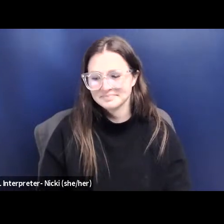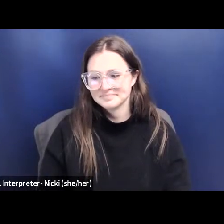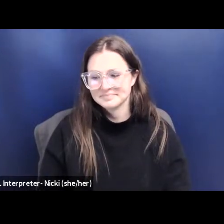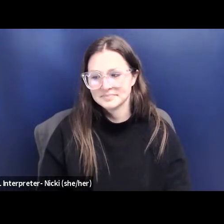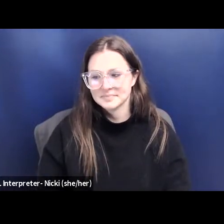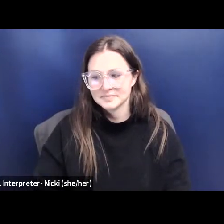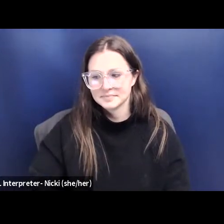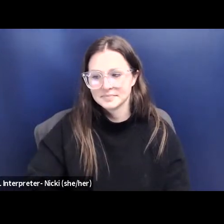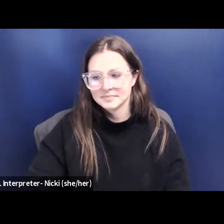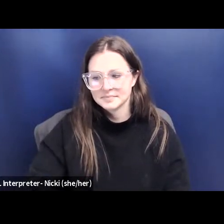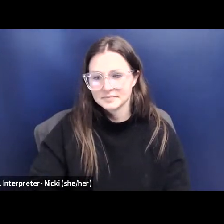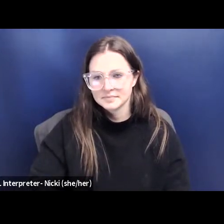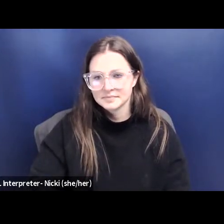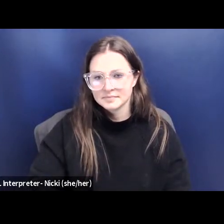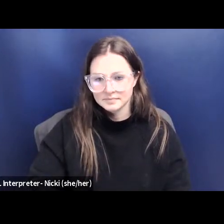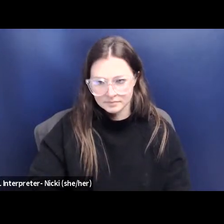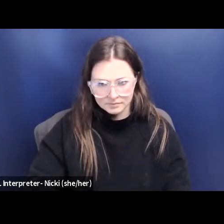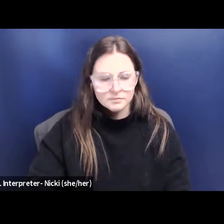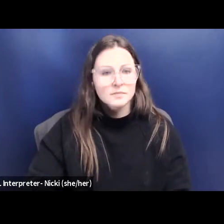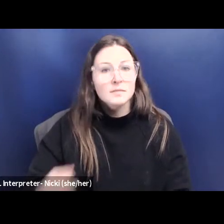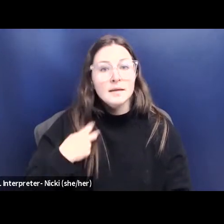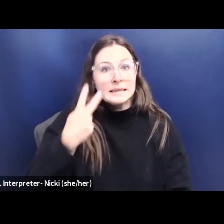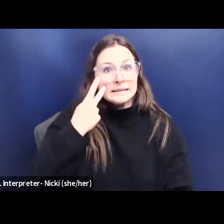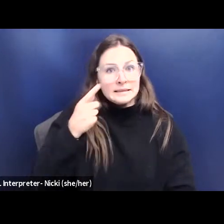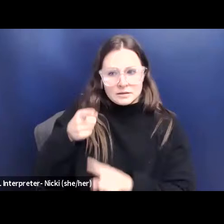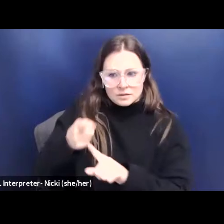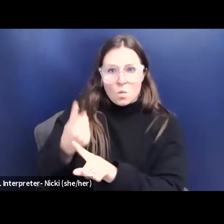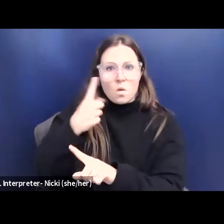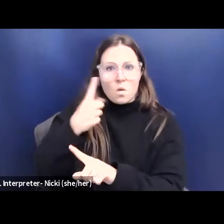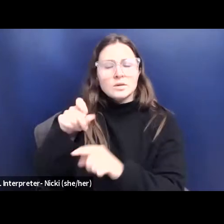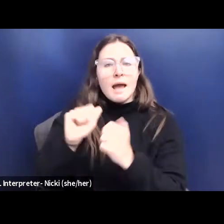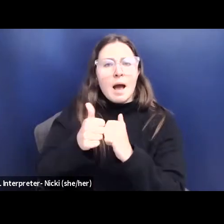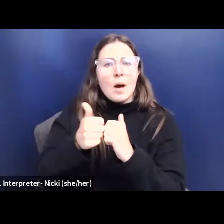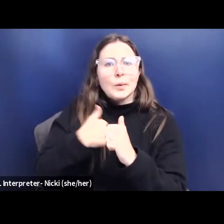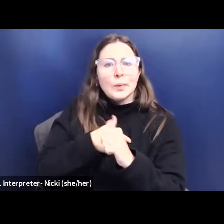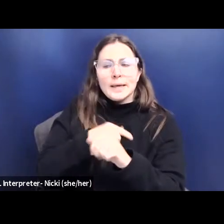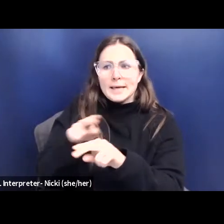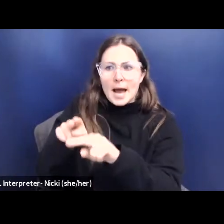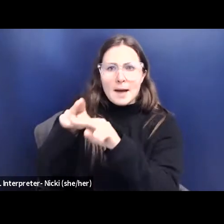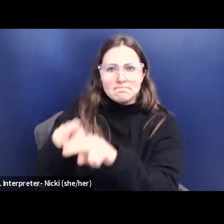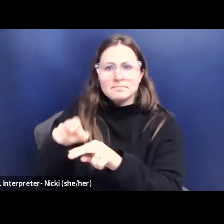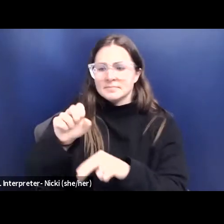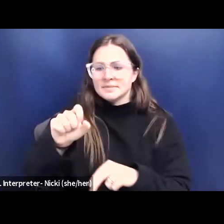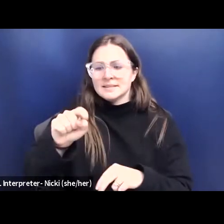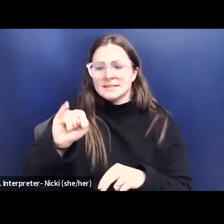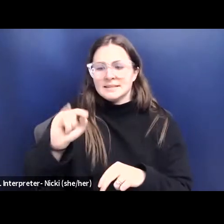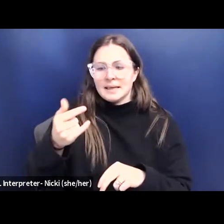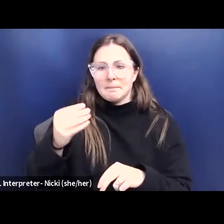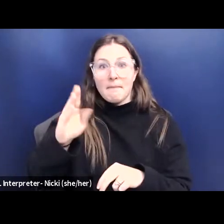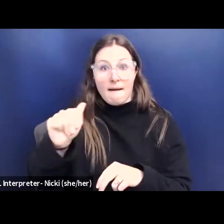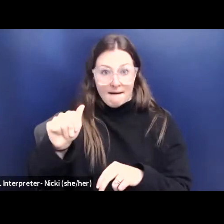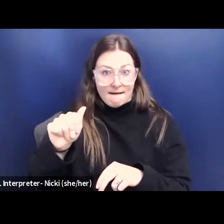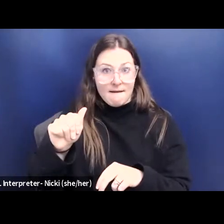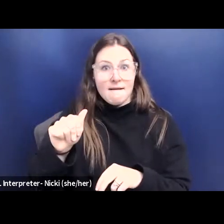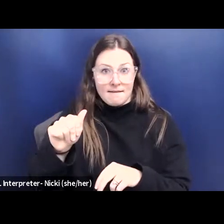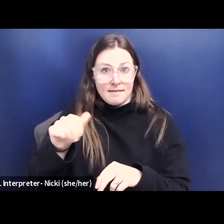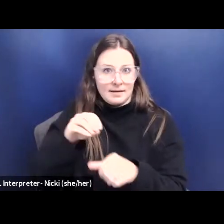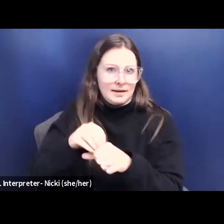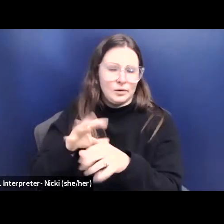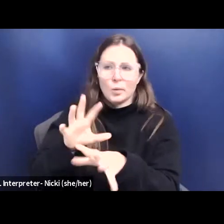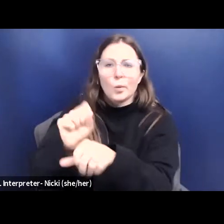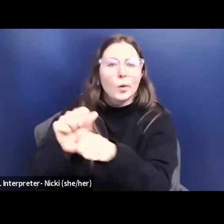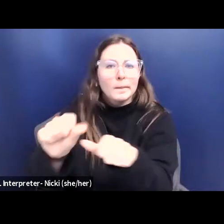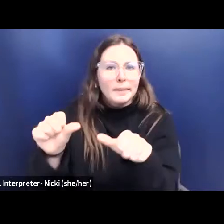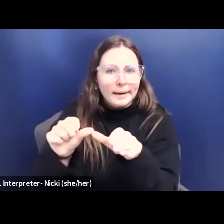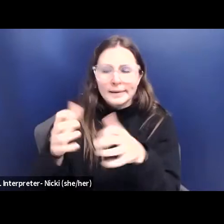All right, so there's a question here about how we combat stigma within our workplaces and community that allow us to be able to